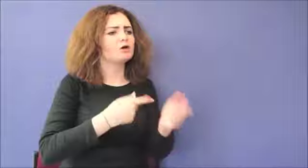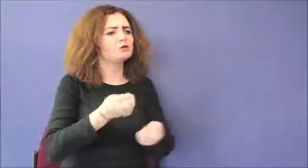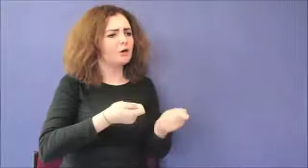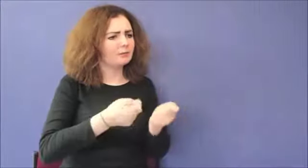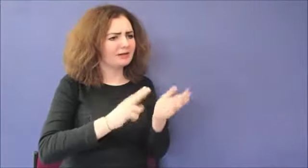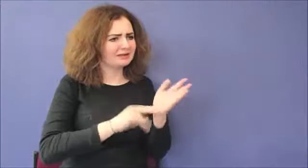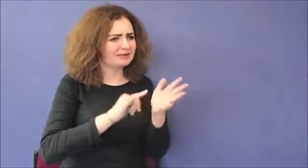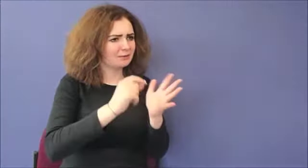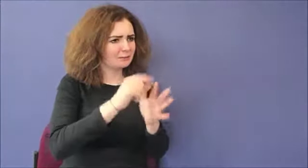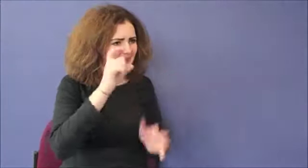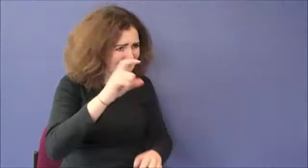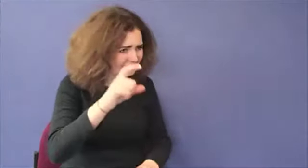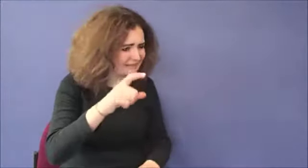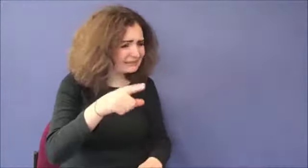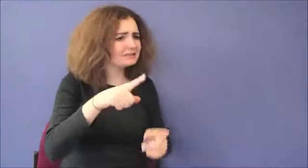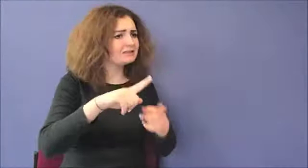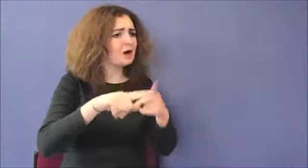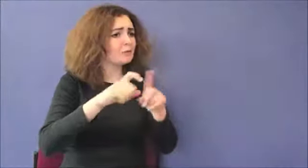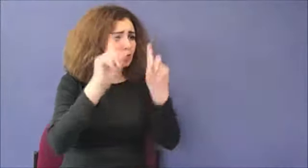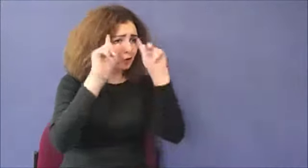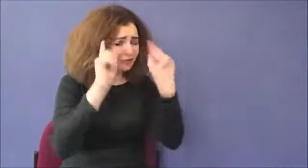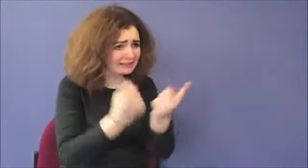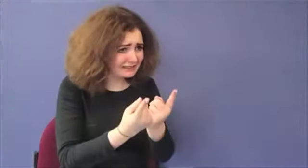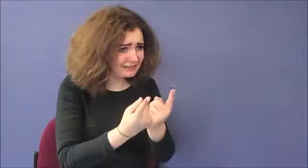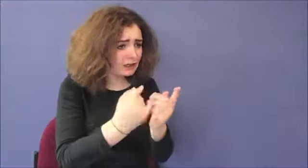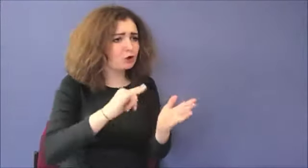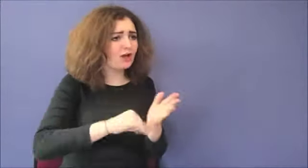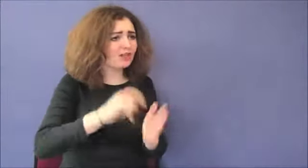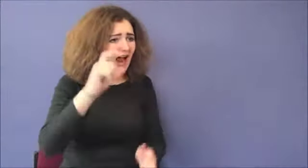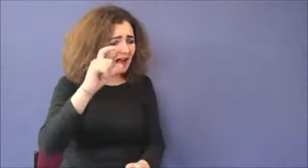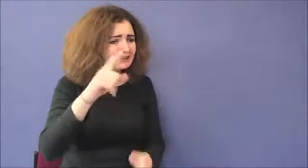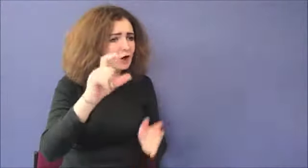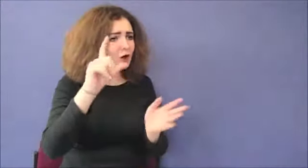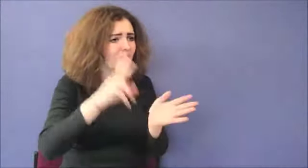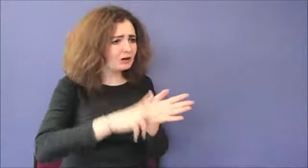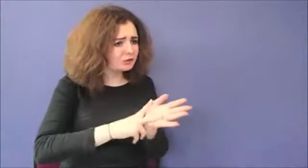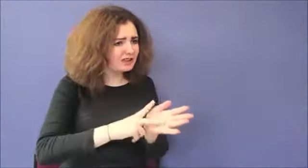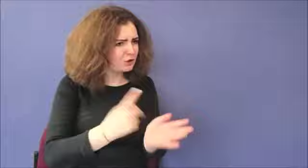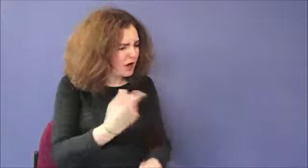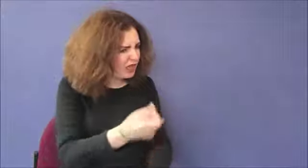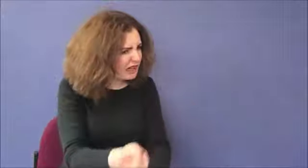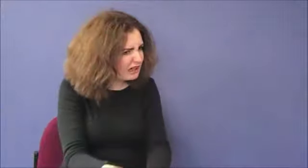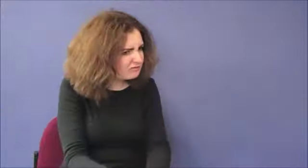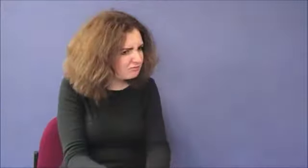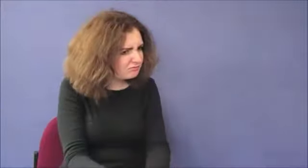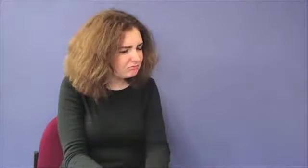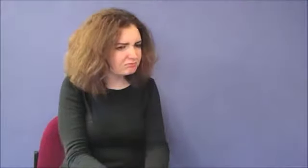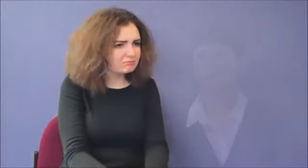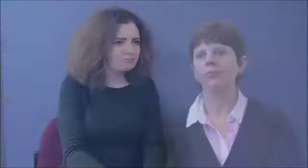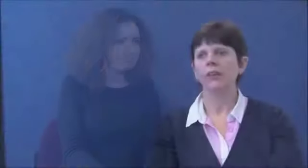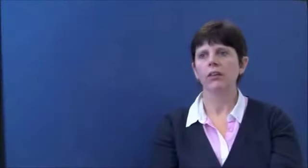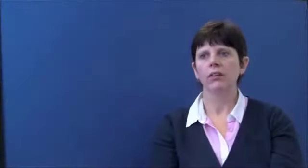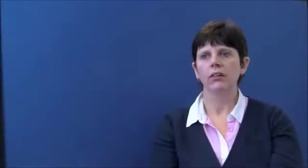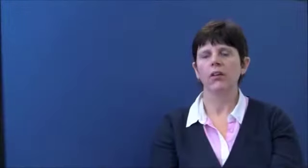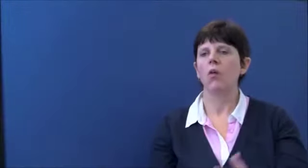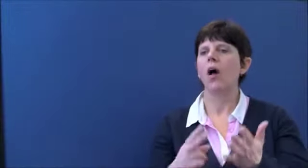It says that the project is being run by the NSPCC, University of Edinburgh, University of Strathclyde and Coventry University. Who